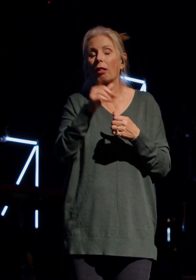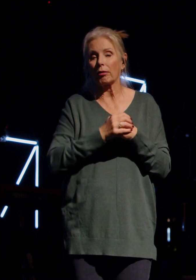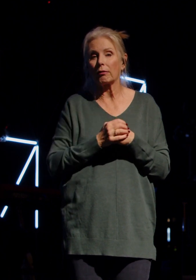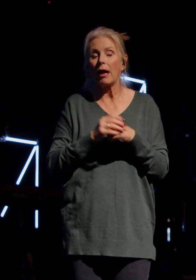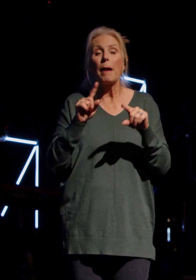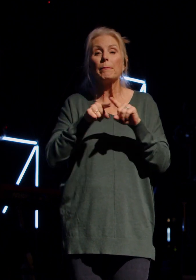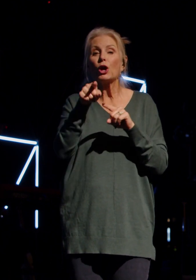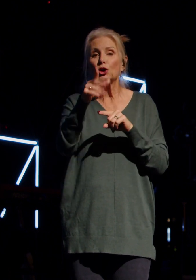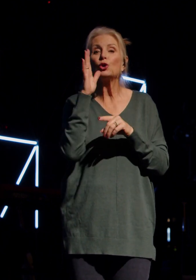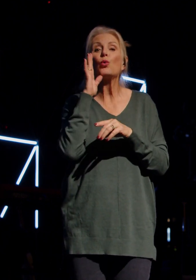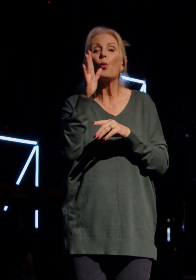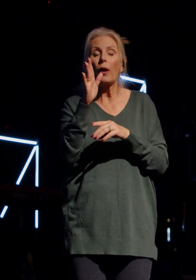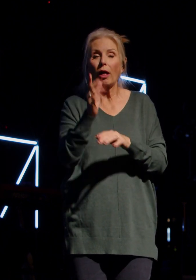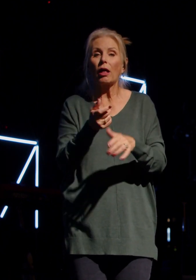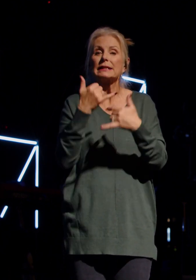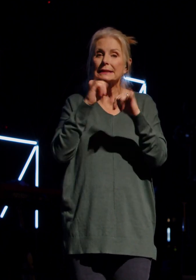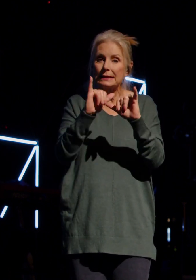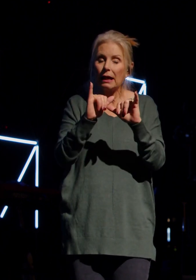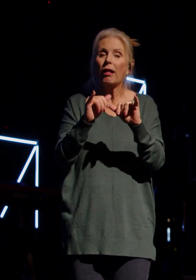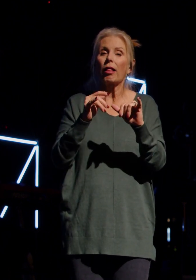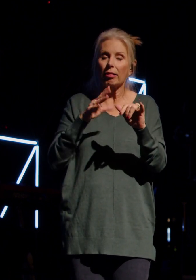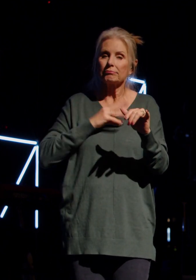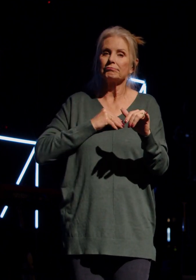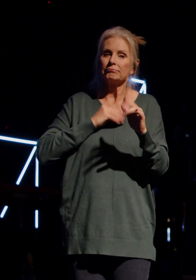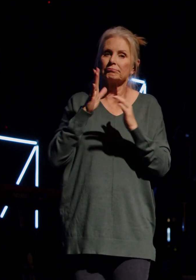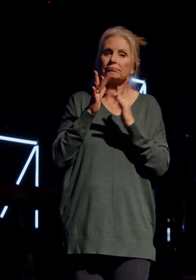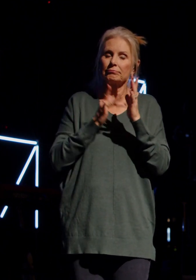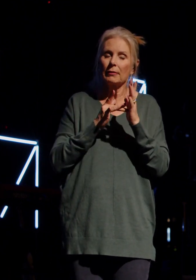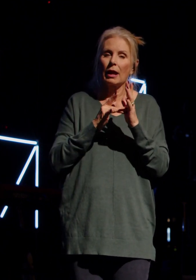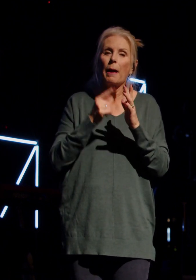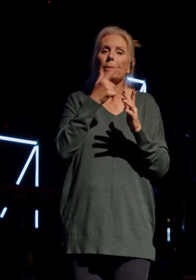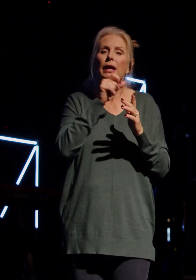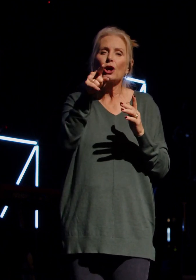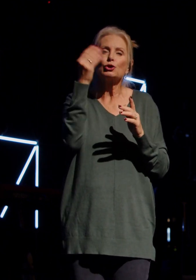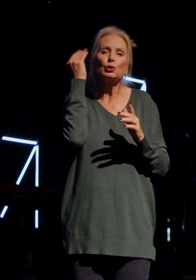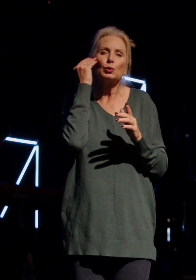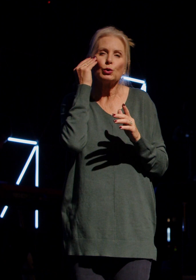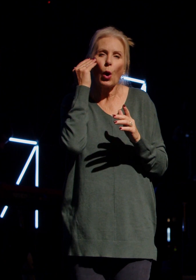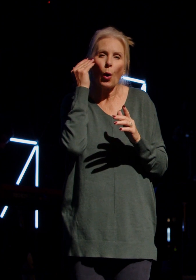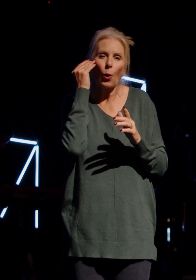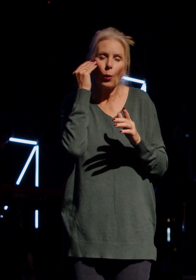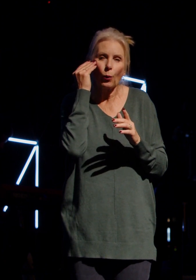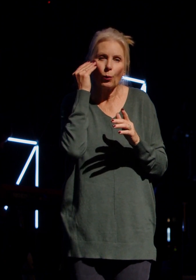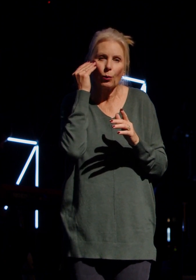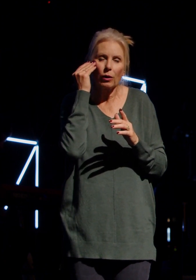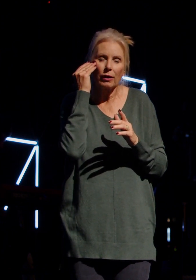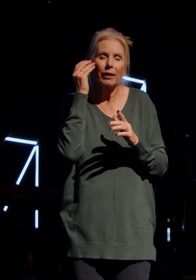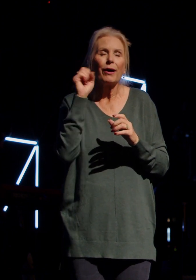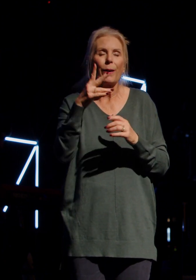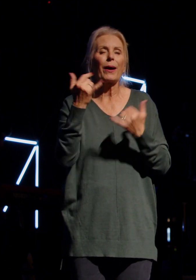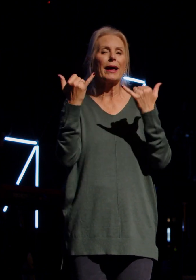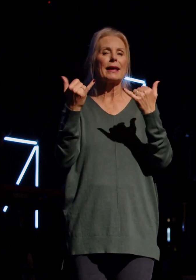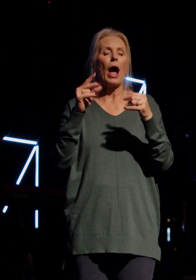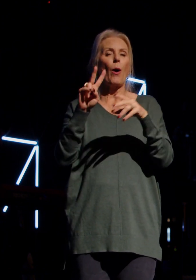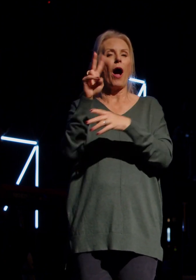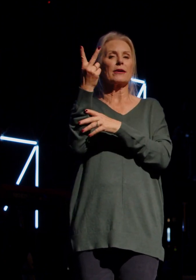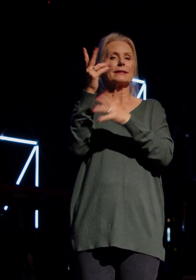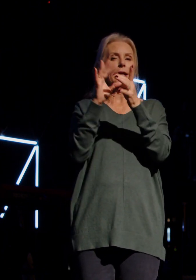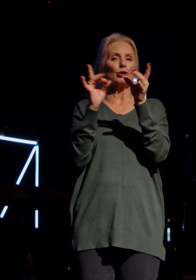to come to him because you know he's asking you to come to him? Let's go to the second story that we're going to spend time looking at